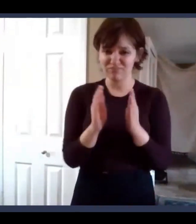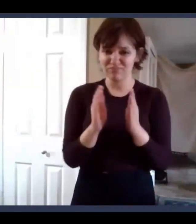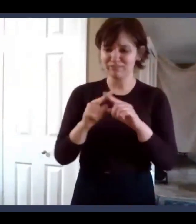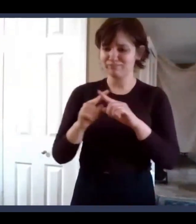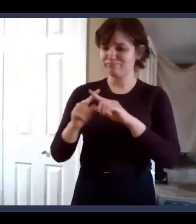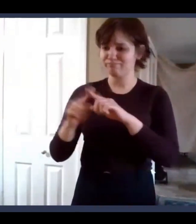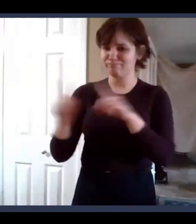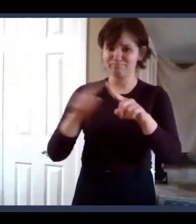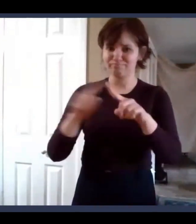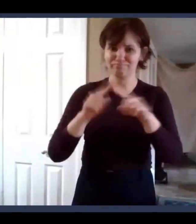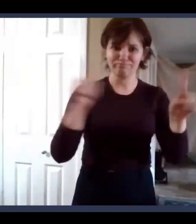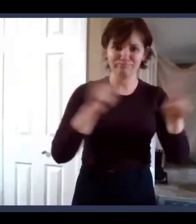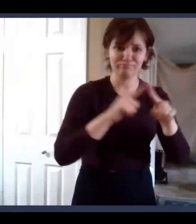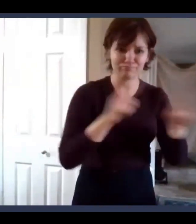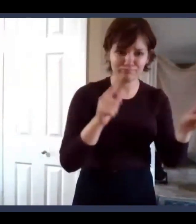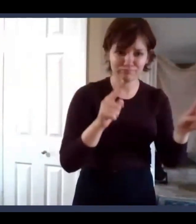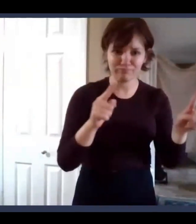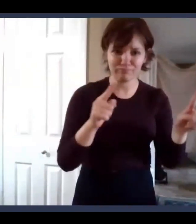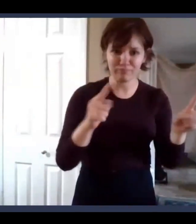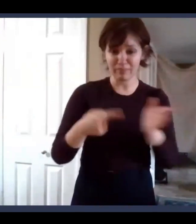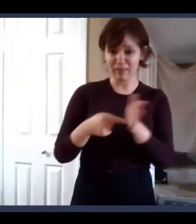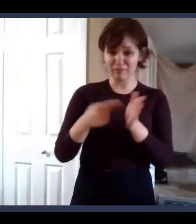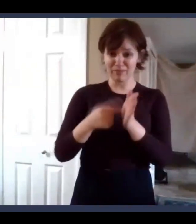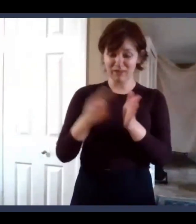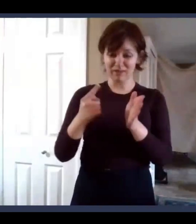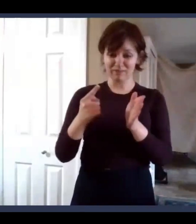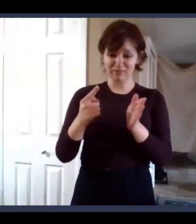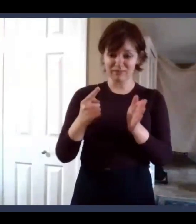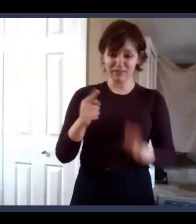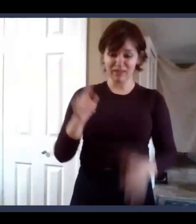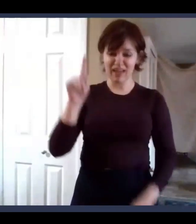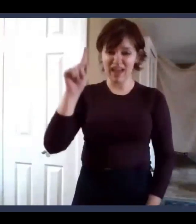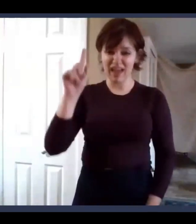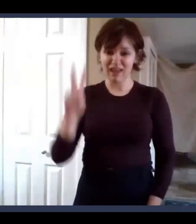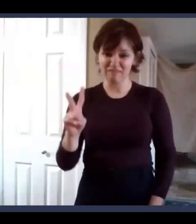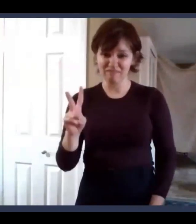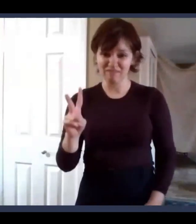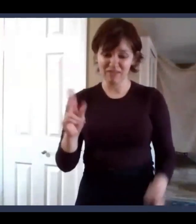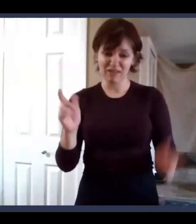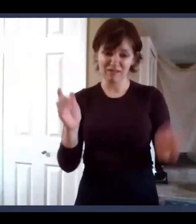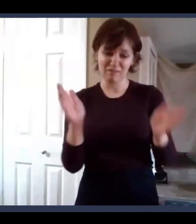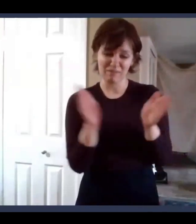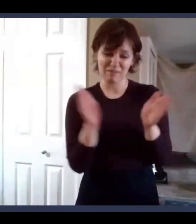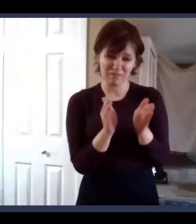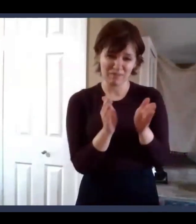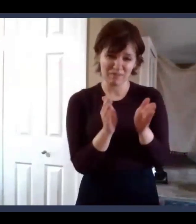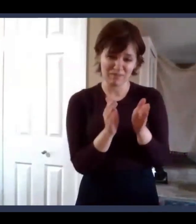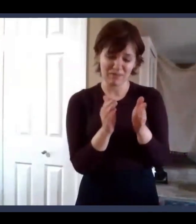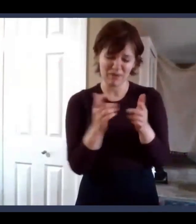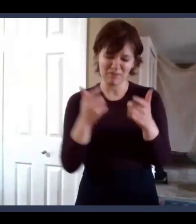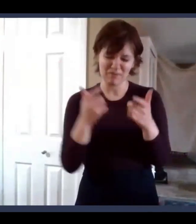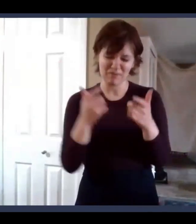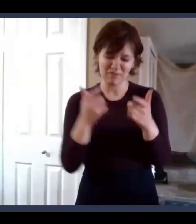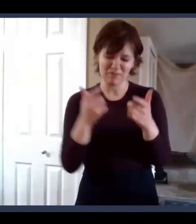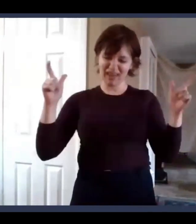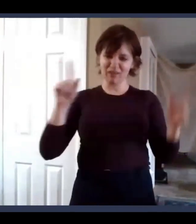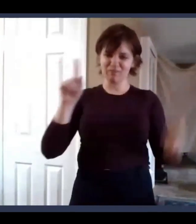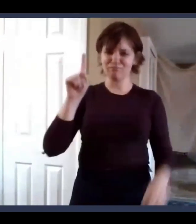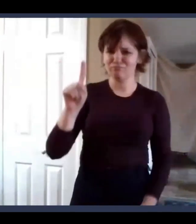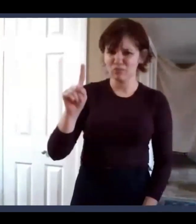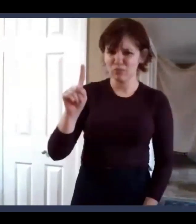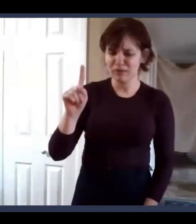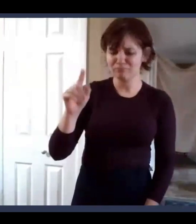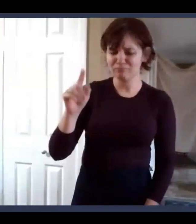but there are ants that are half or a third as big as them. So basically a millimeter long, maybe 2. And the